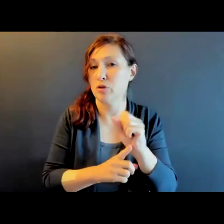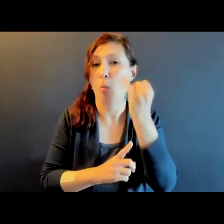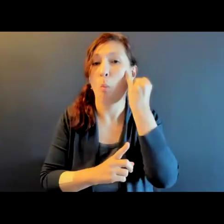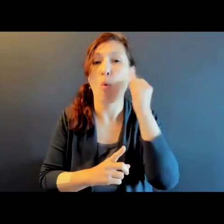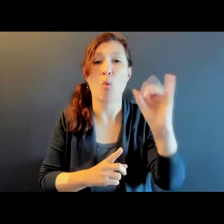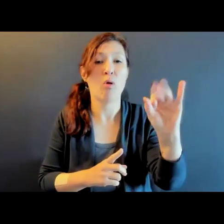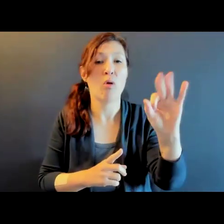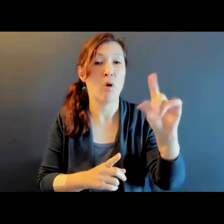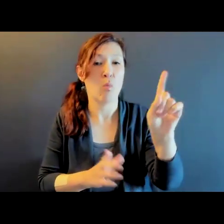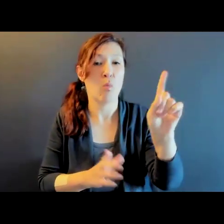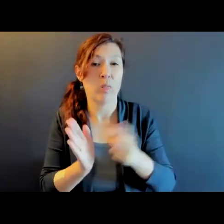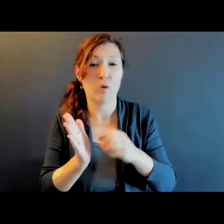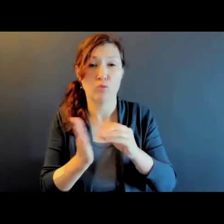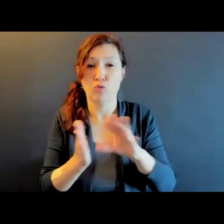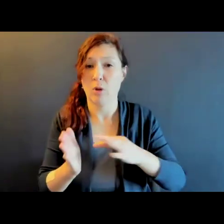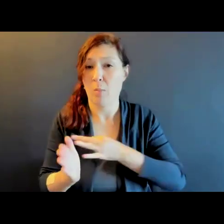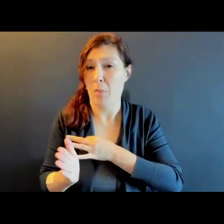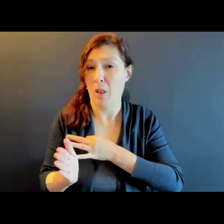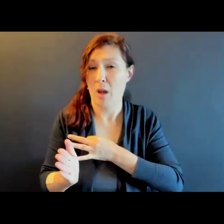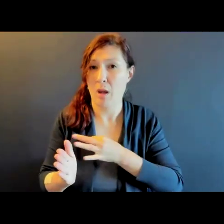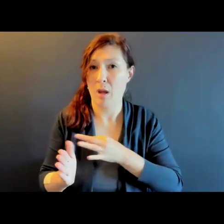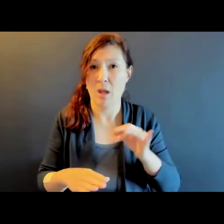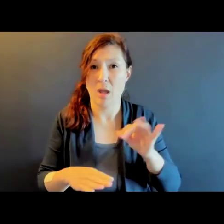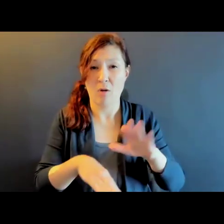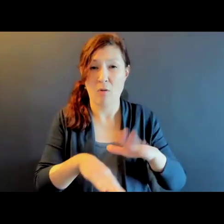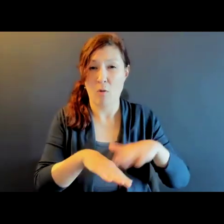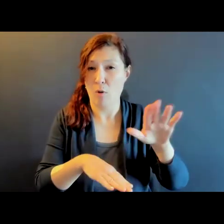students applying, and more than 200 students